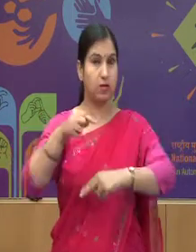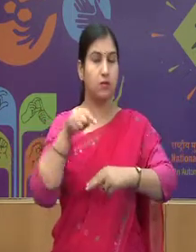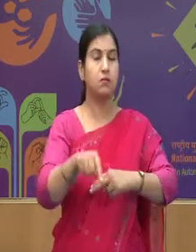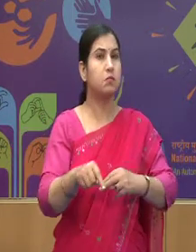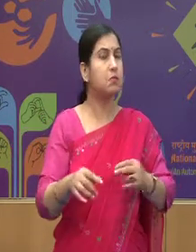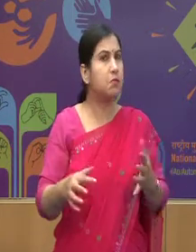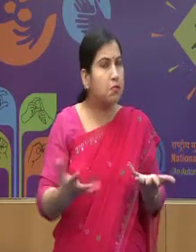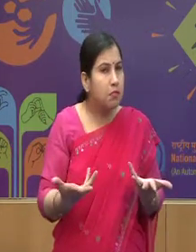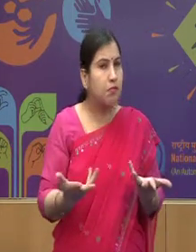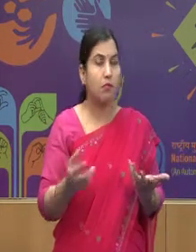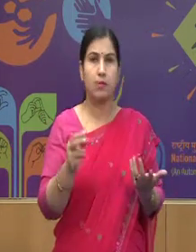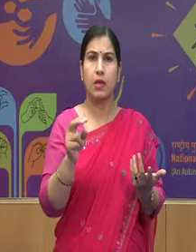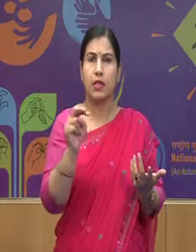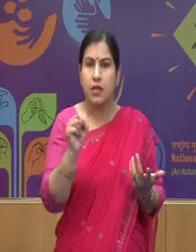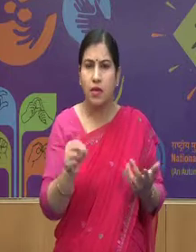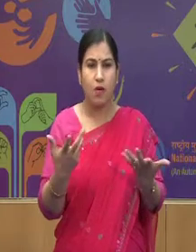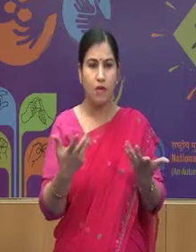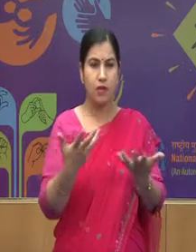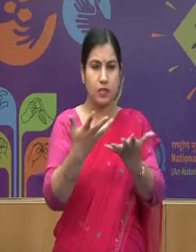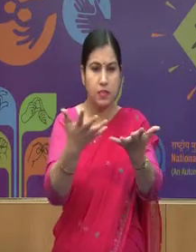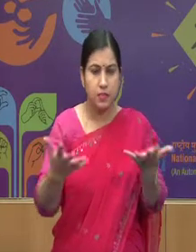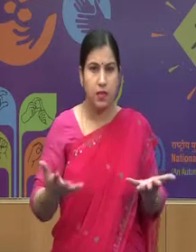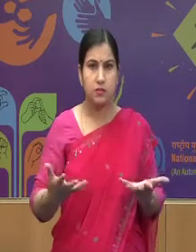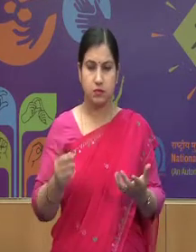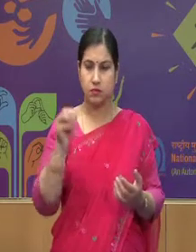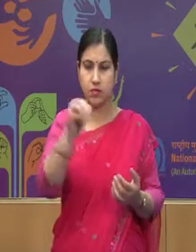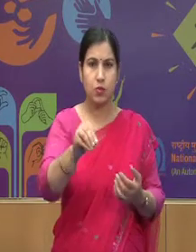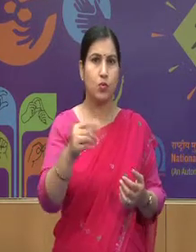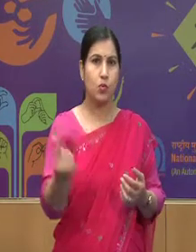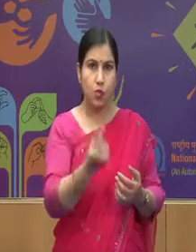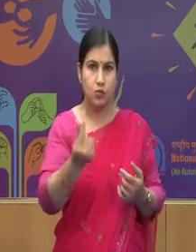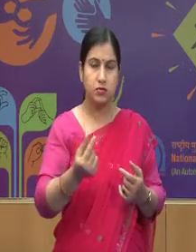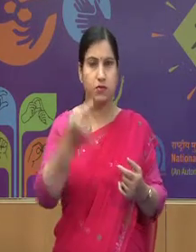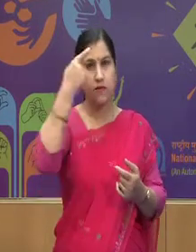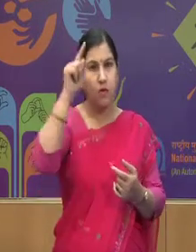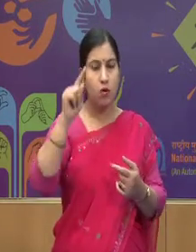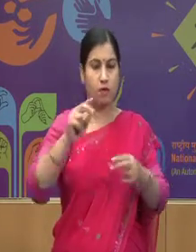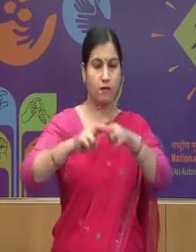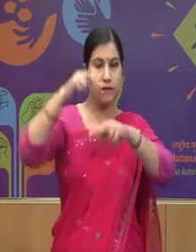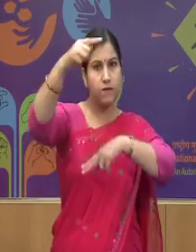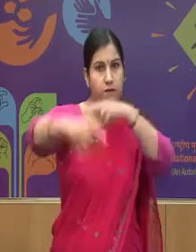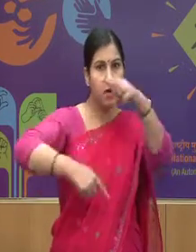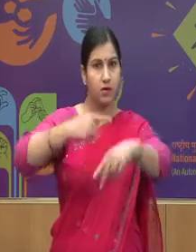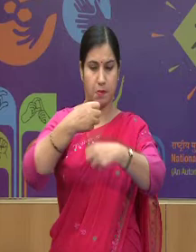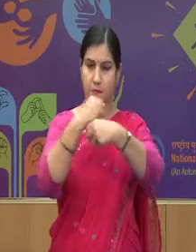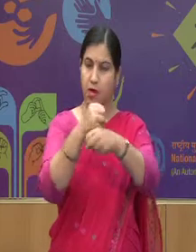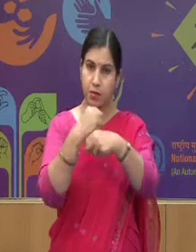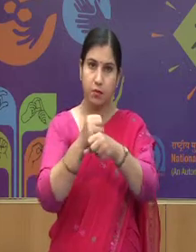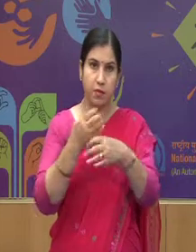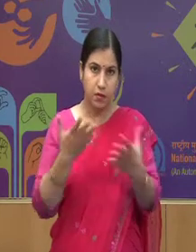there arose the need of raw material for industries as well